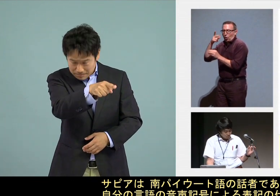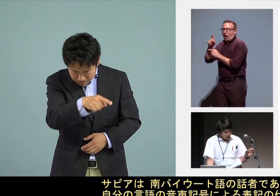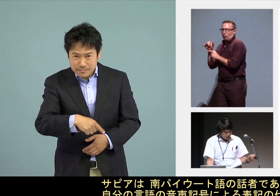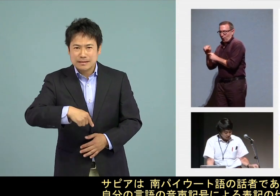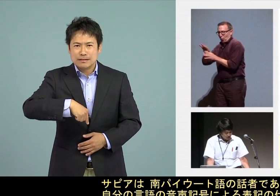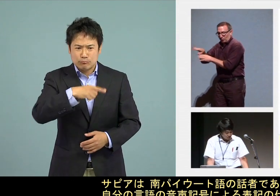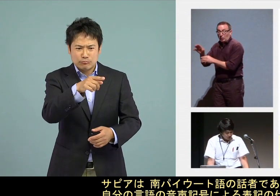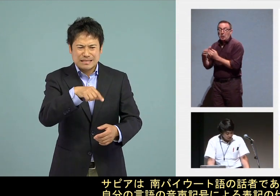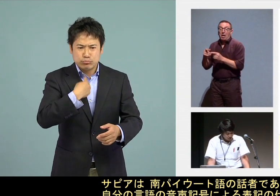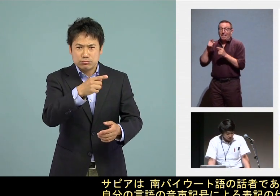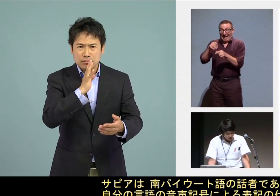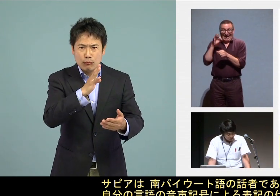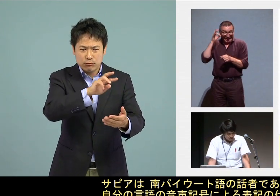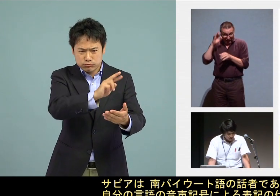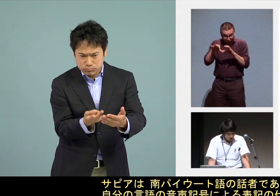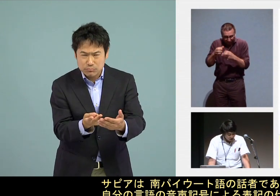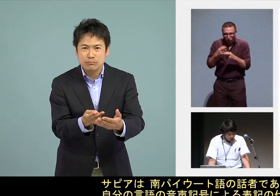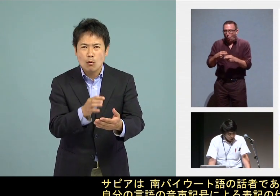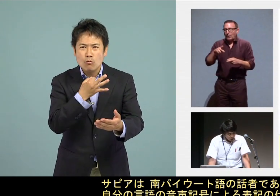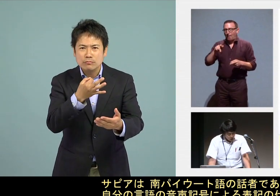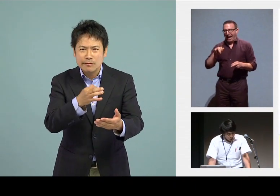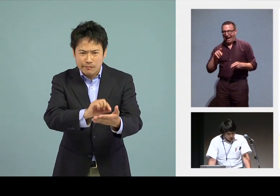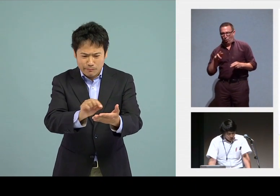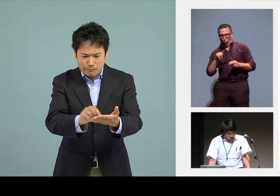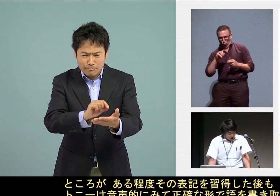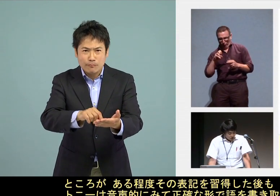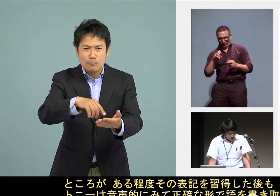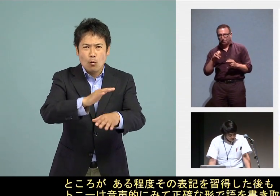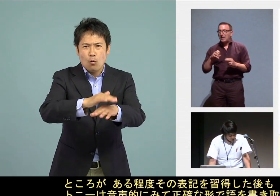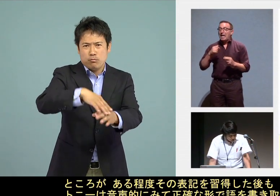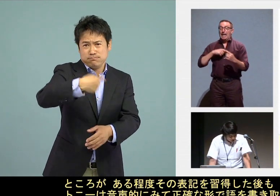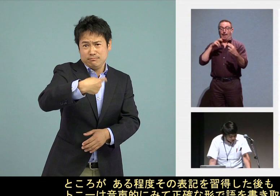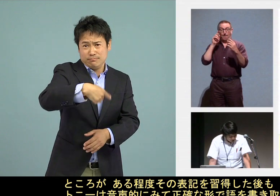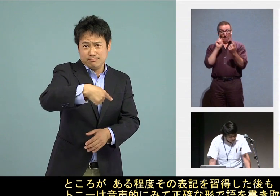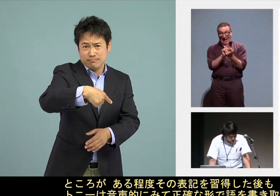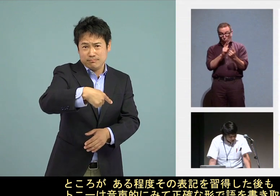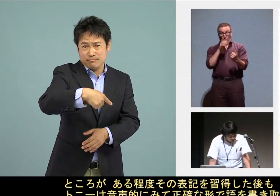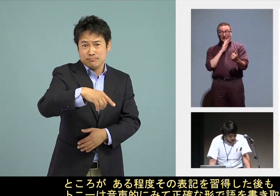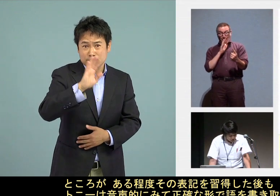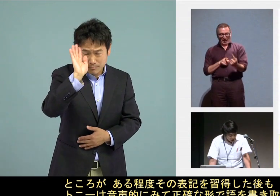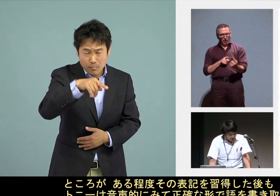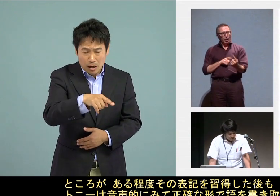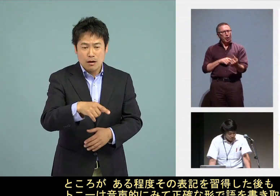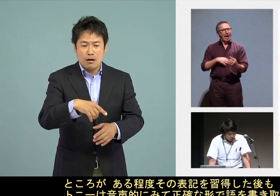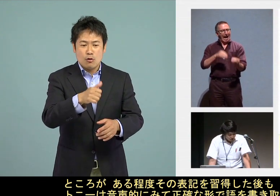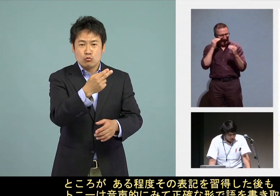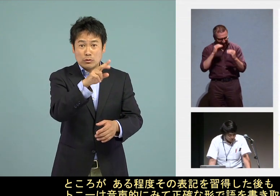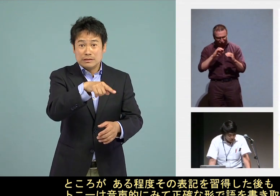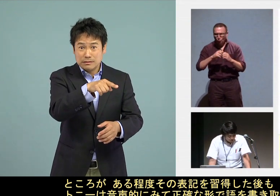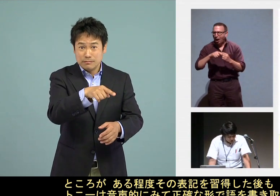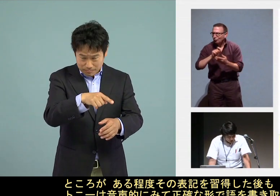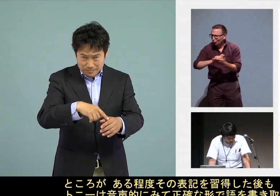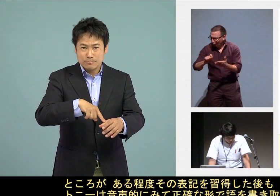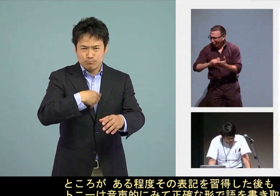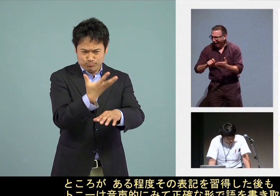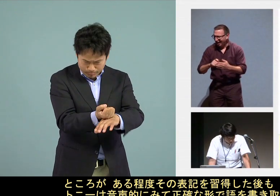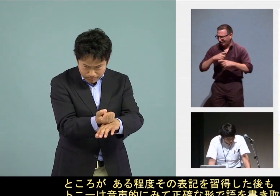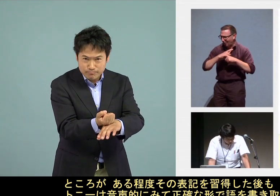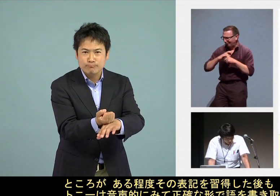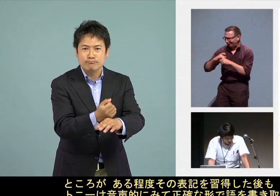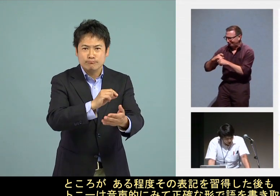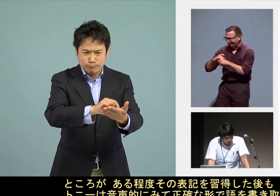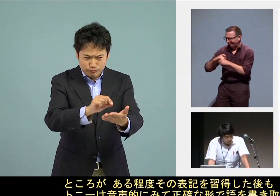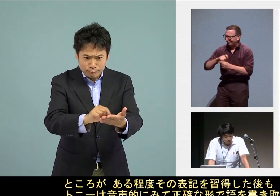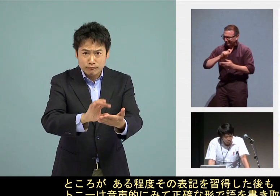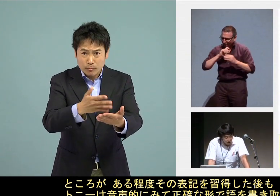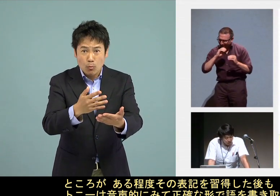how to write his language phonetically. Even after Tony has mastered phonetic transcription